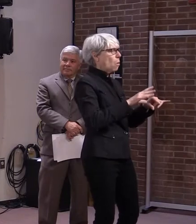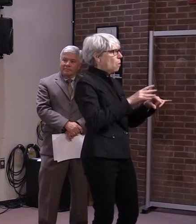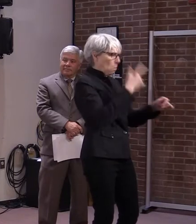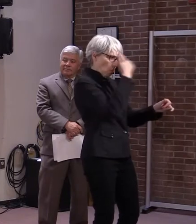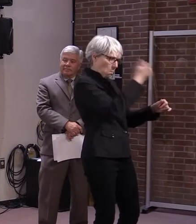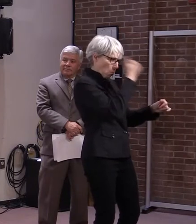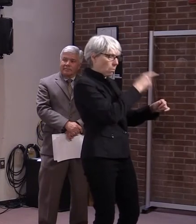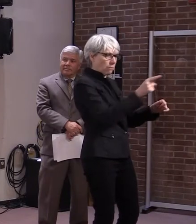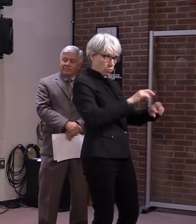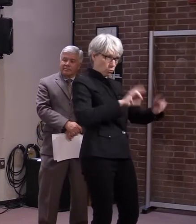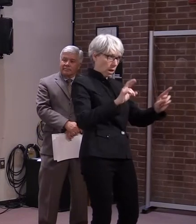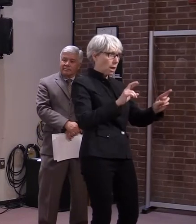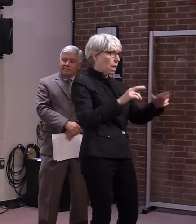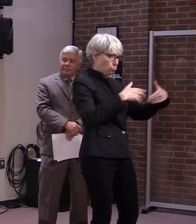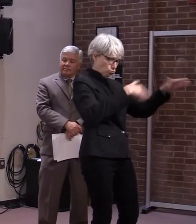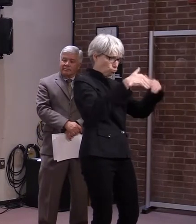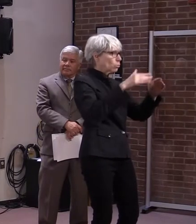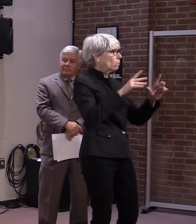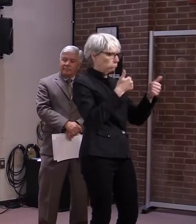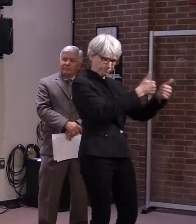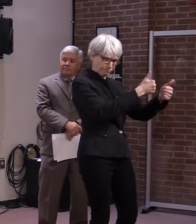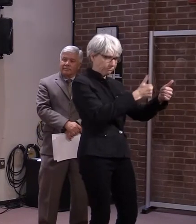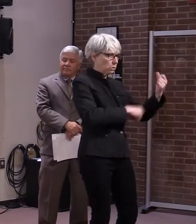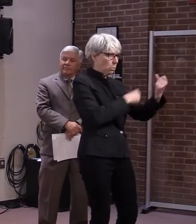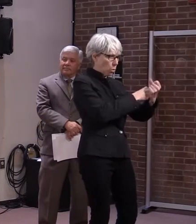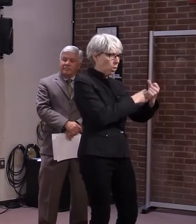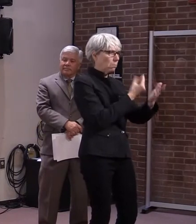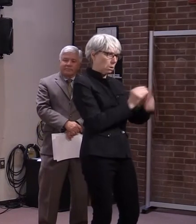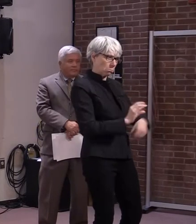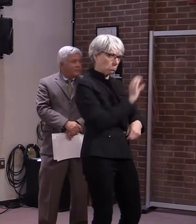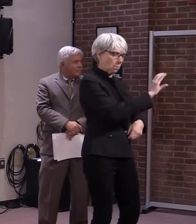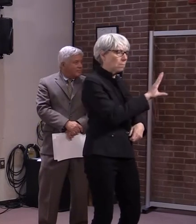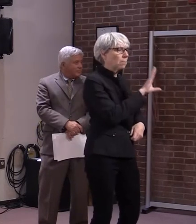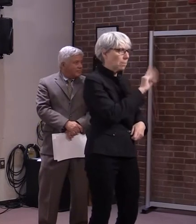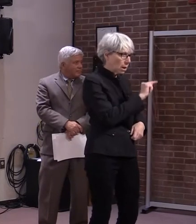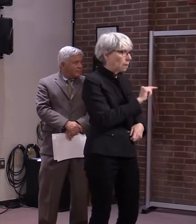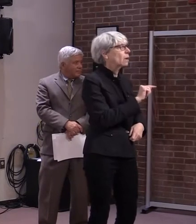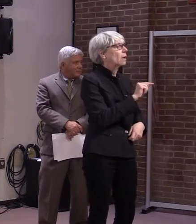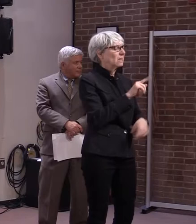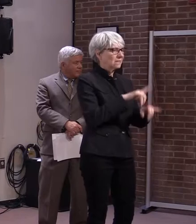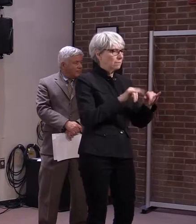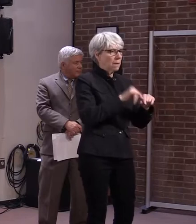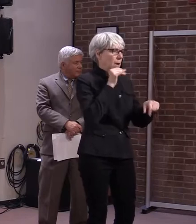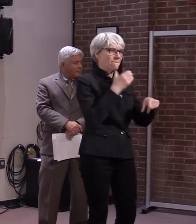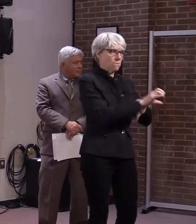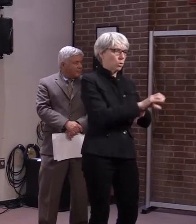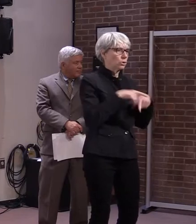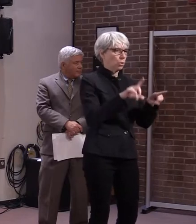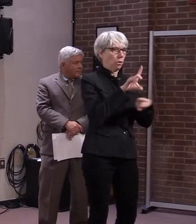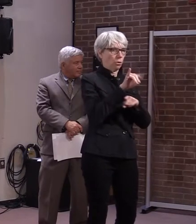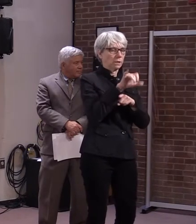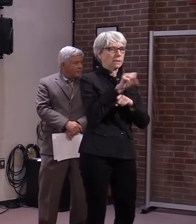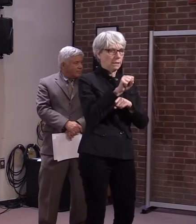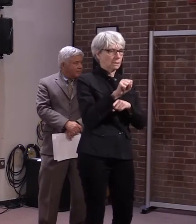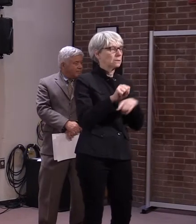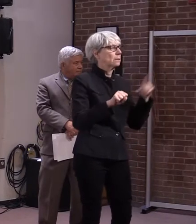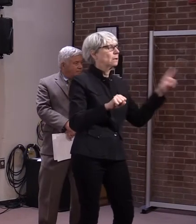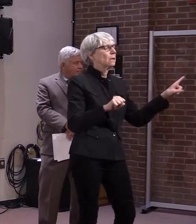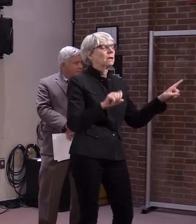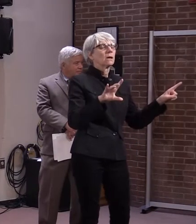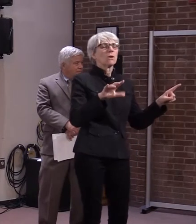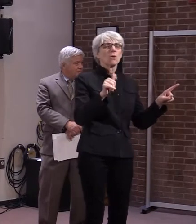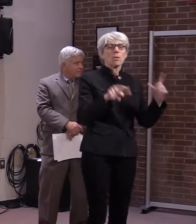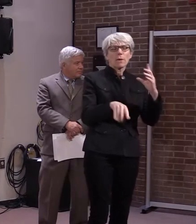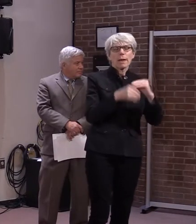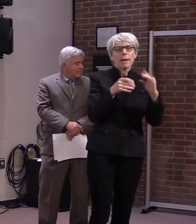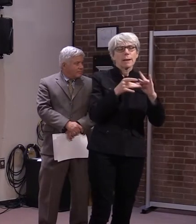we'll re-engage and see if we can work this out. And just the last question on that, you know, we're hearing that FEMA, and you might have heard this too,